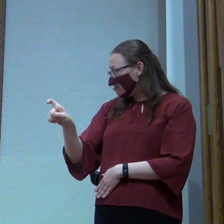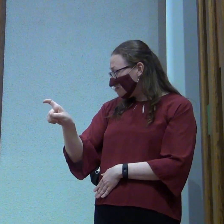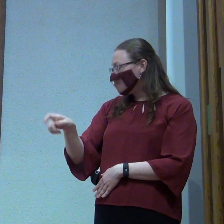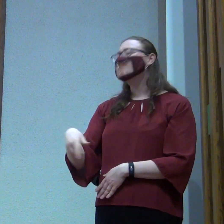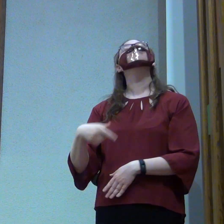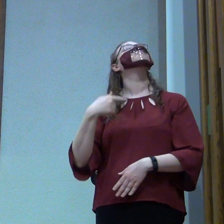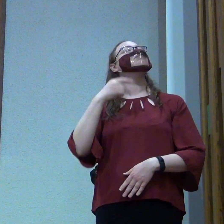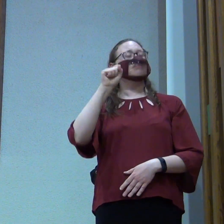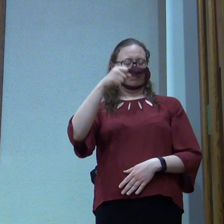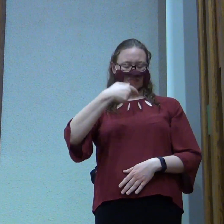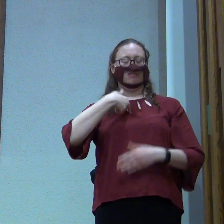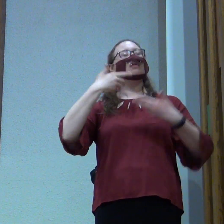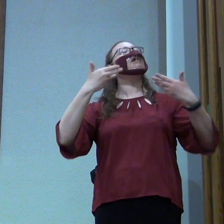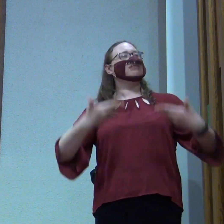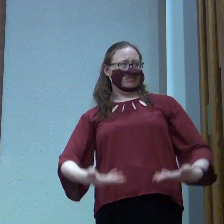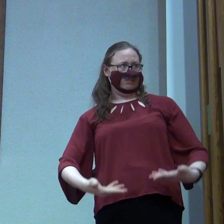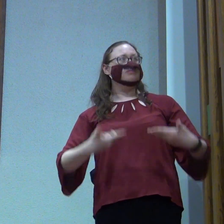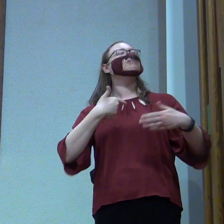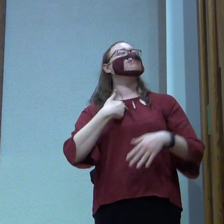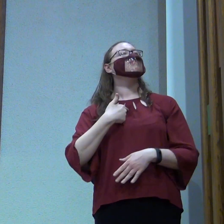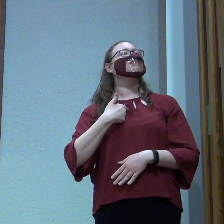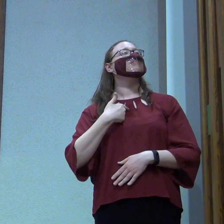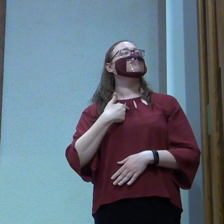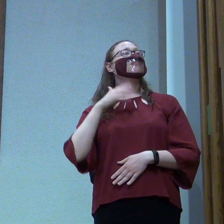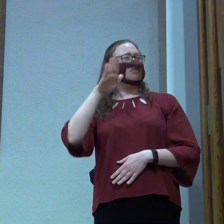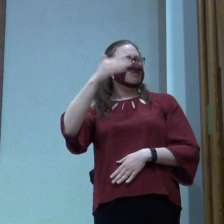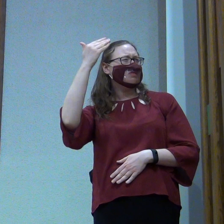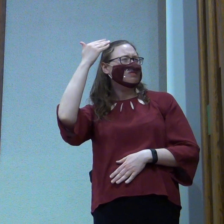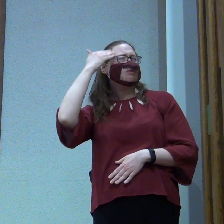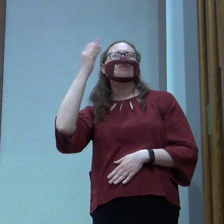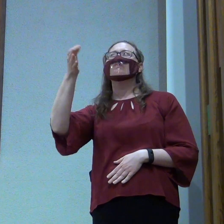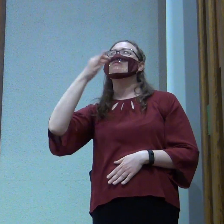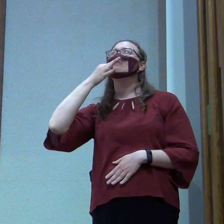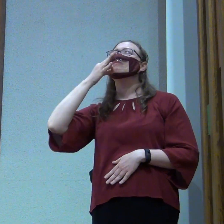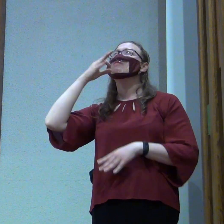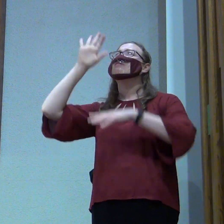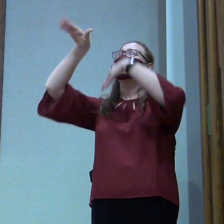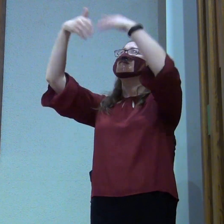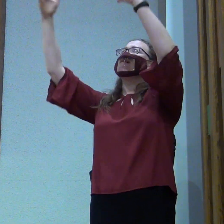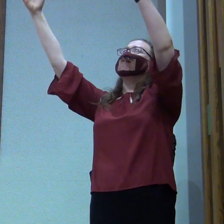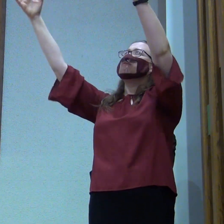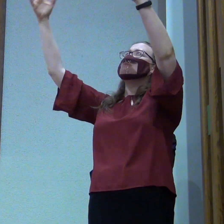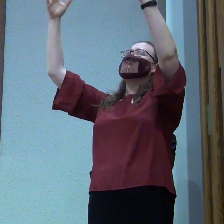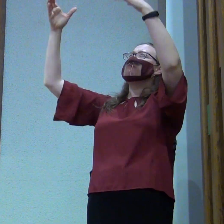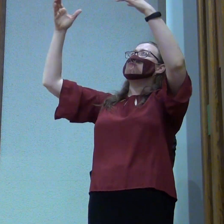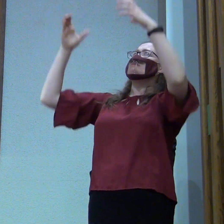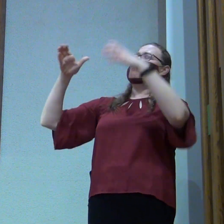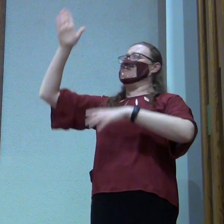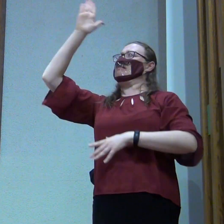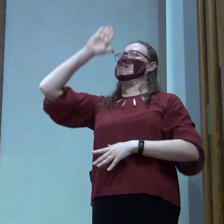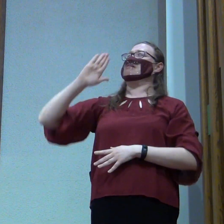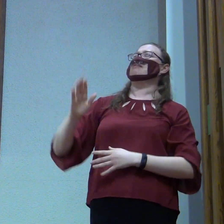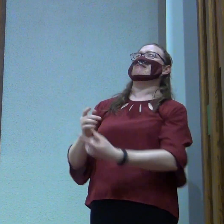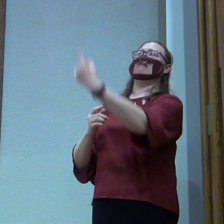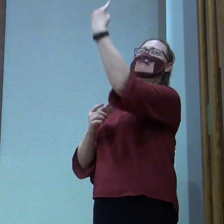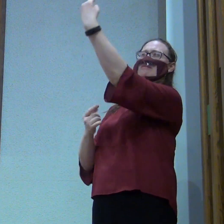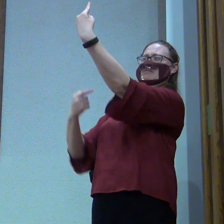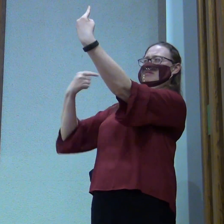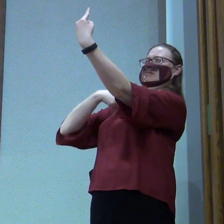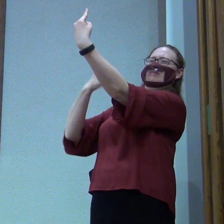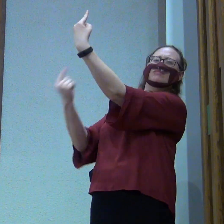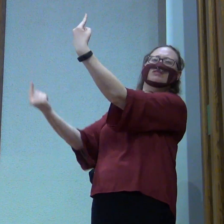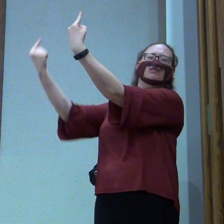am," said Jesus. "And you will see the Son of Man sitting at the right hand of the Mighty One and coming on